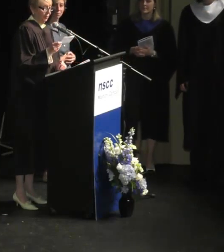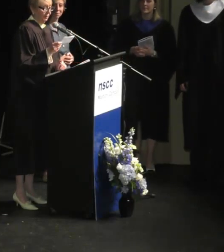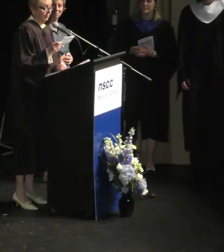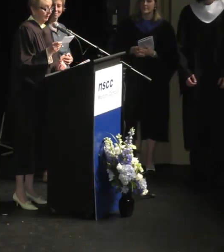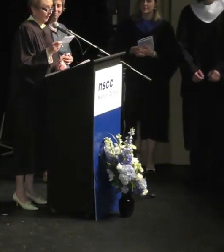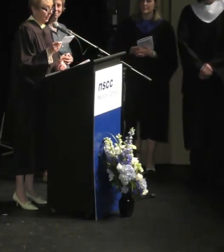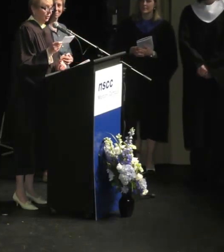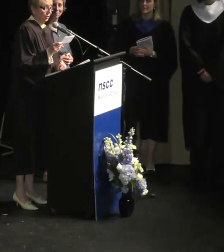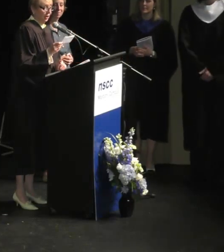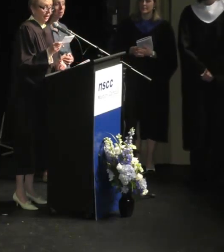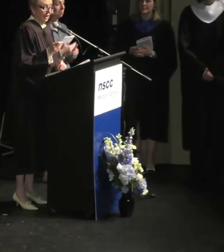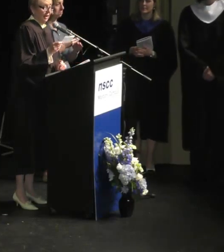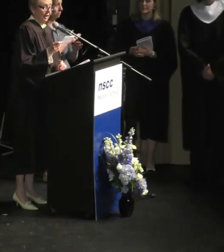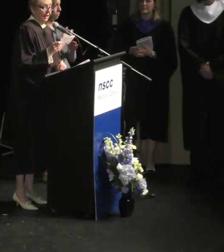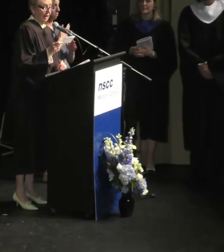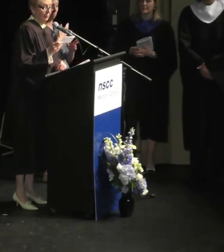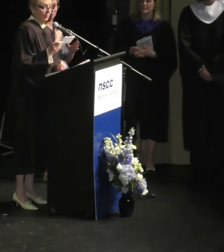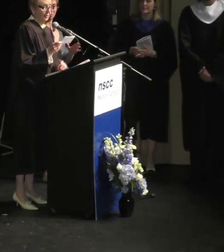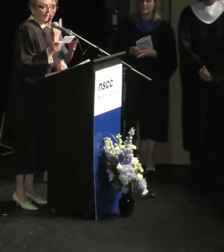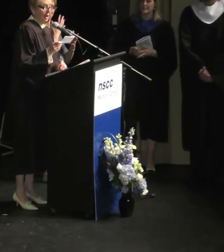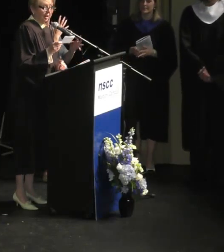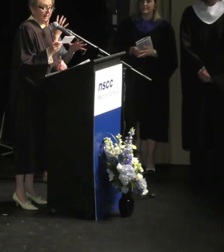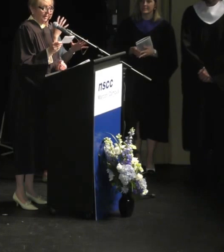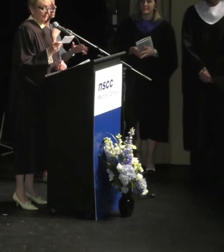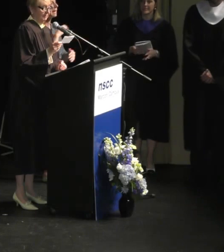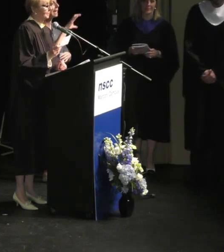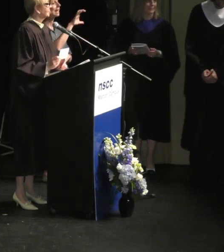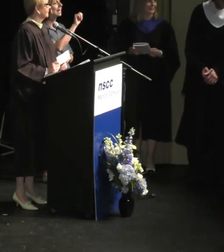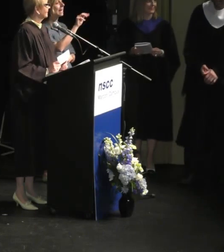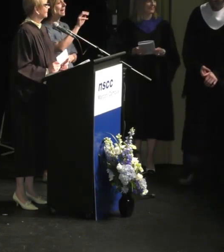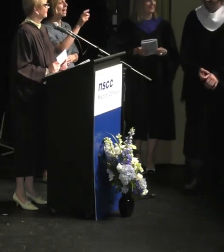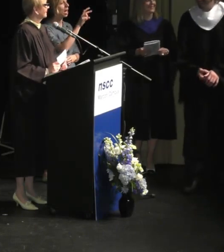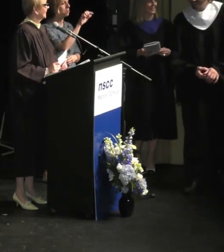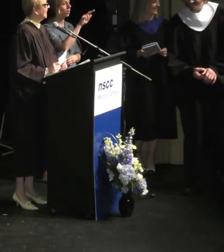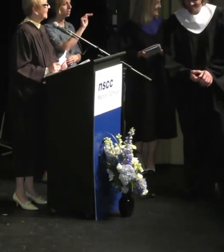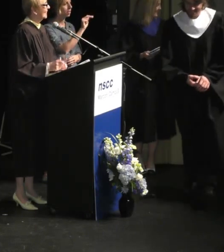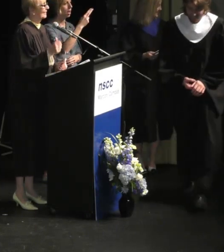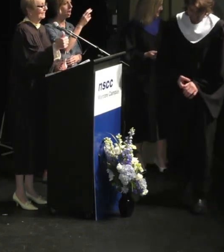before we finish, Cameron Holohan.